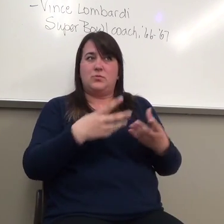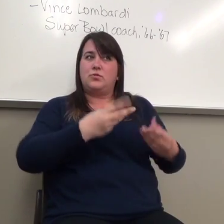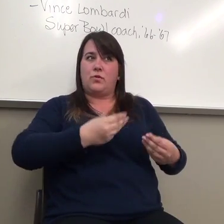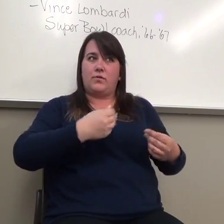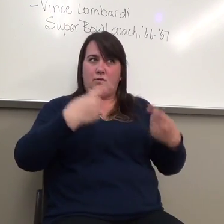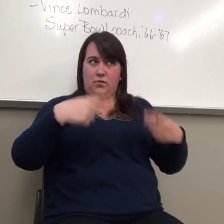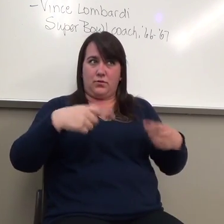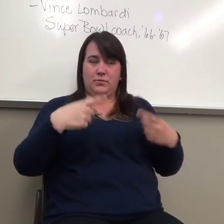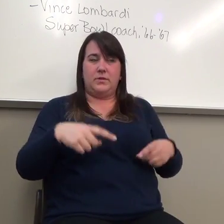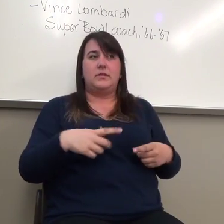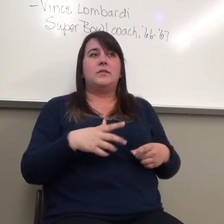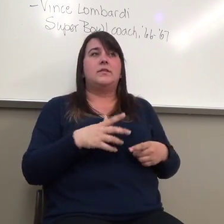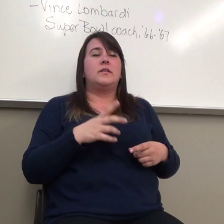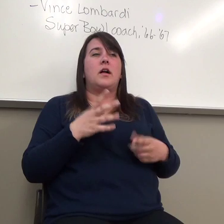I'm not looking for you to